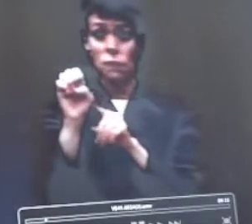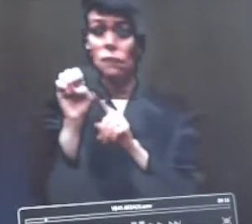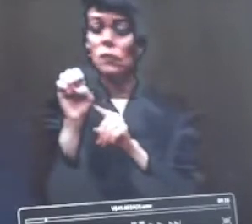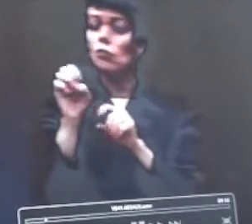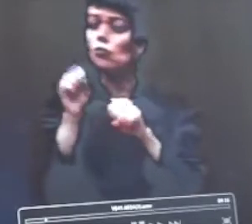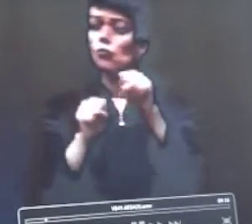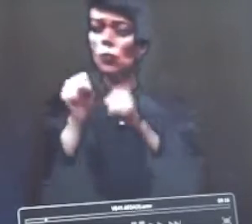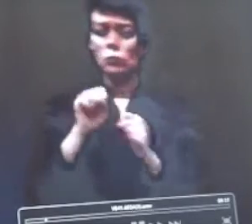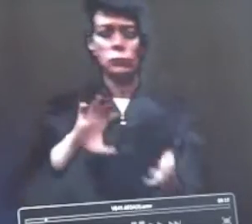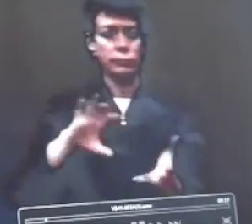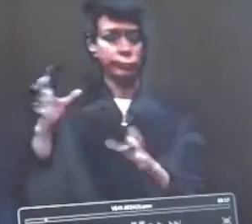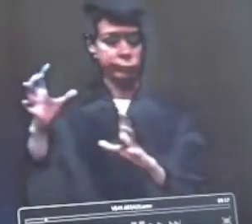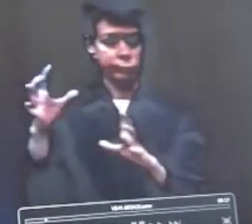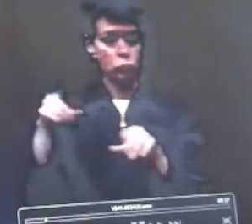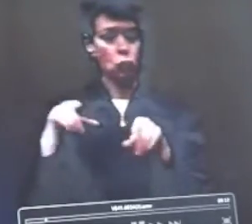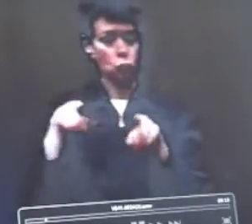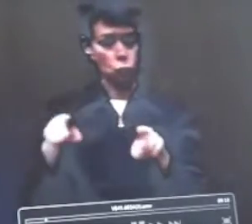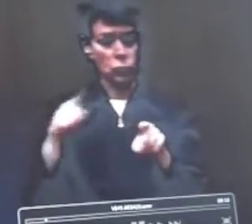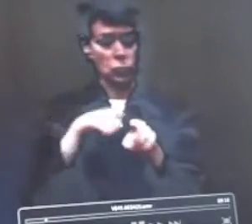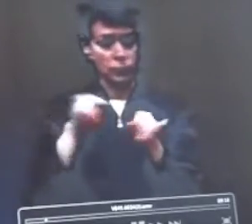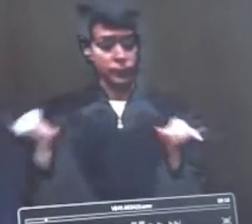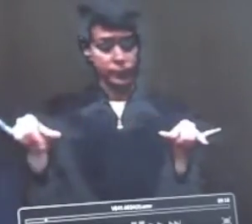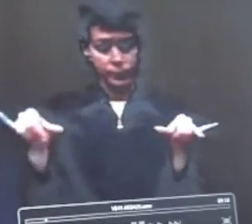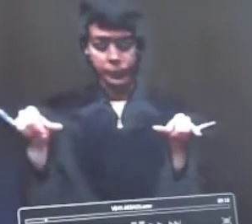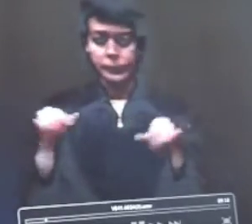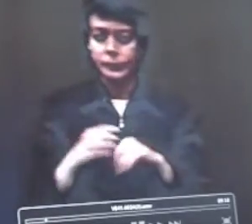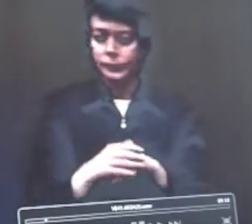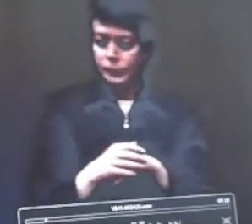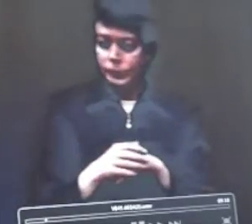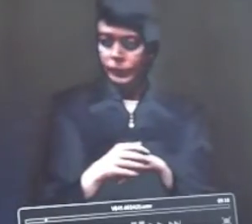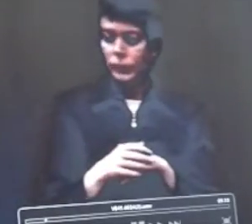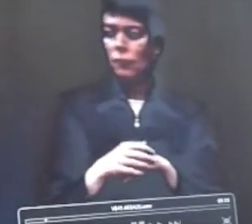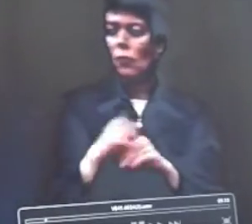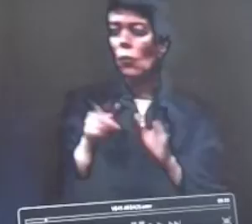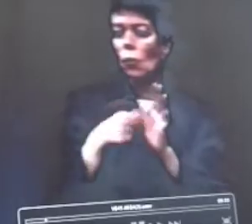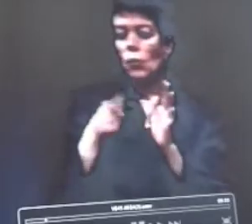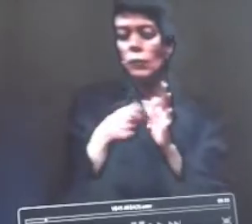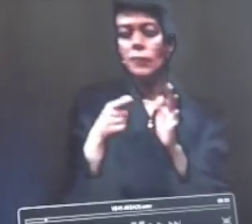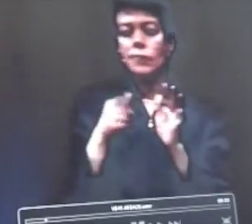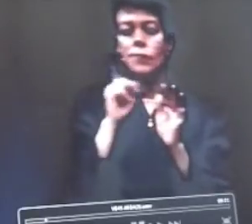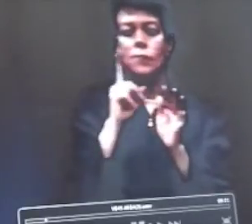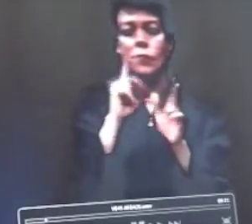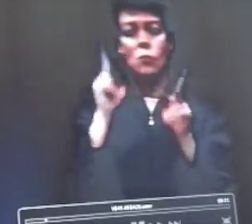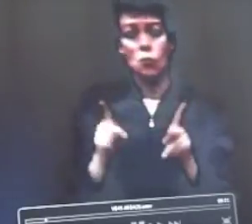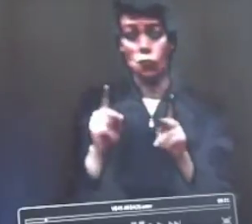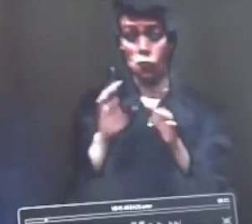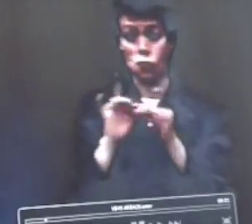Other errors during the narrative structure, during the narrative structure in simultaneous interpreting.